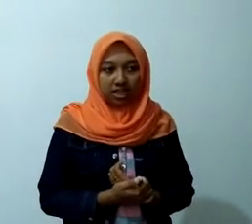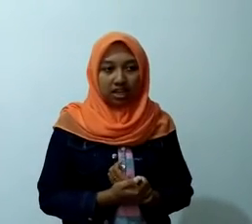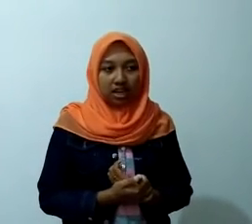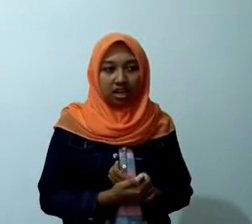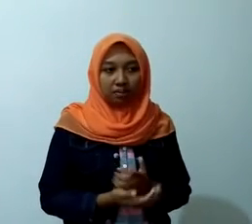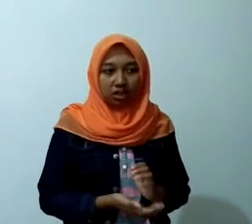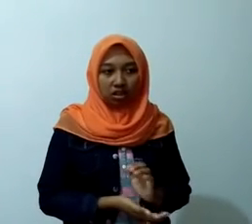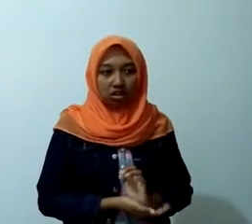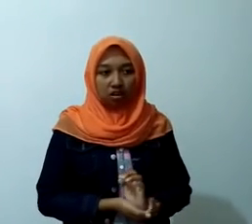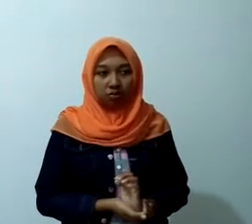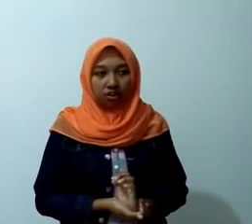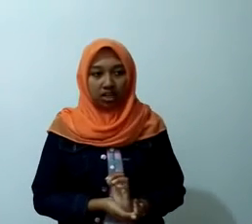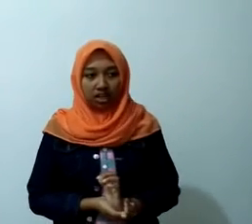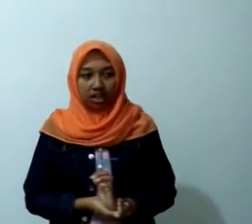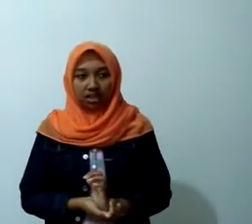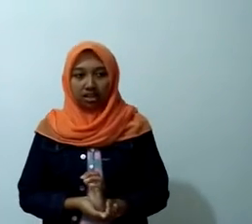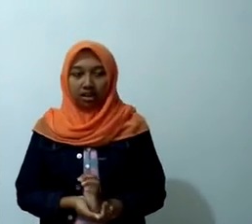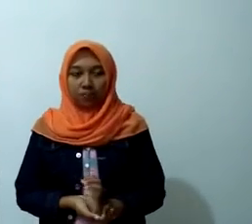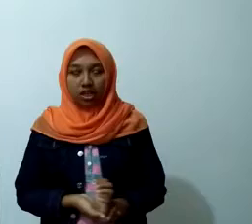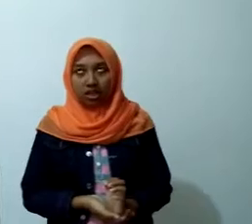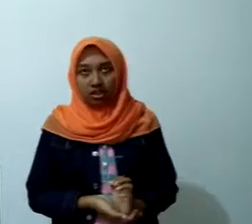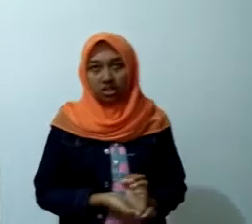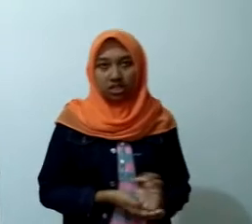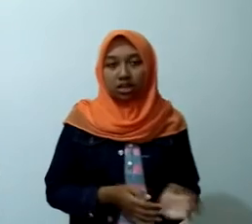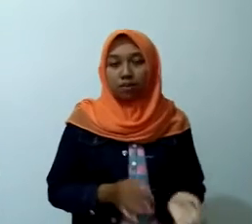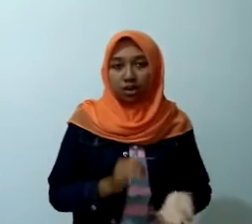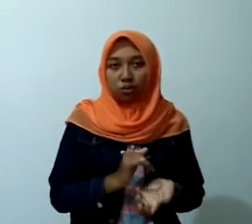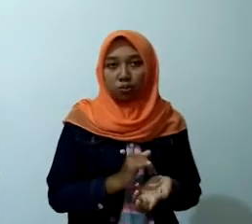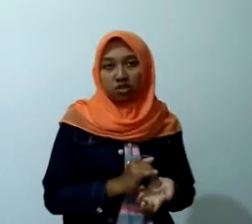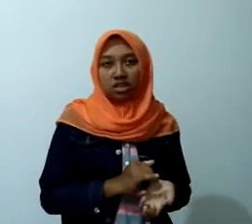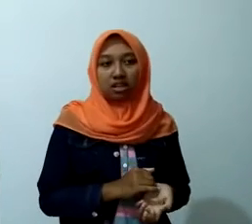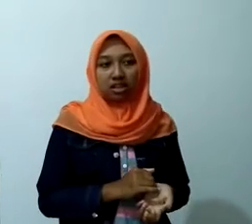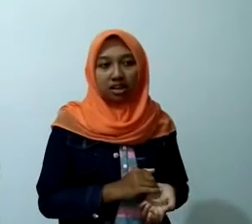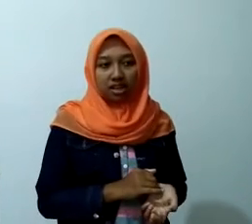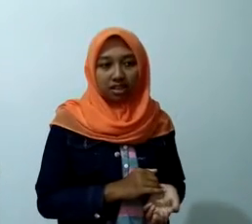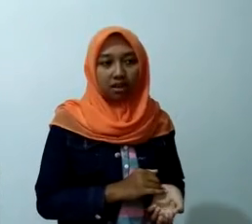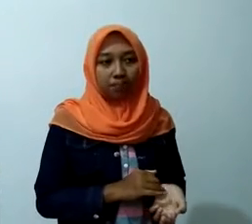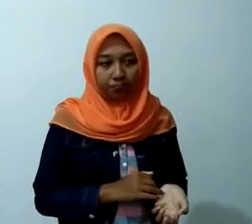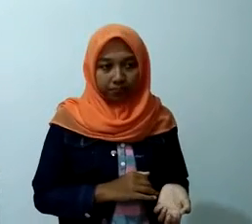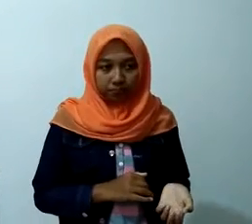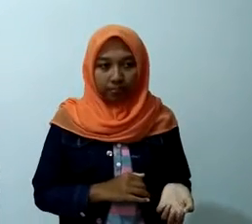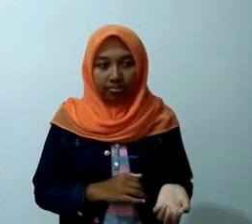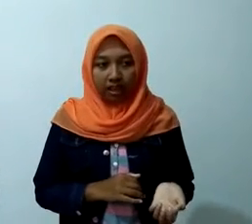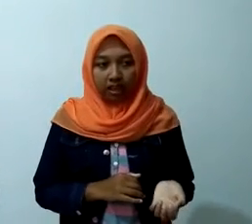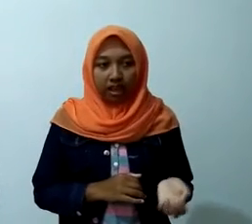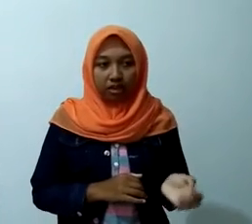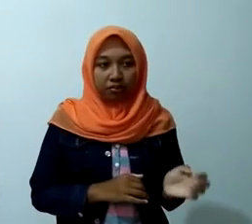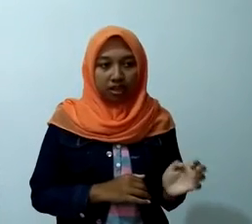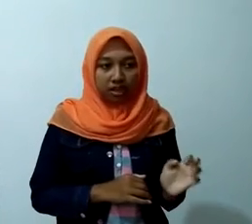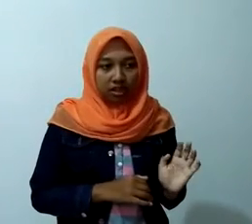research. And then method of collecting data. In this mini proposal, the writer